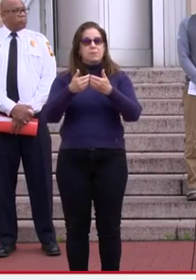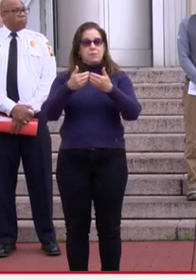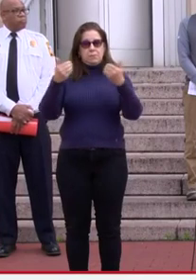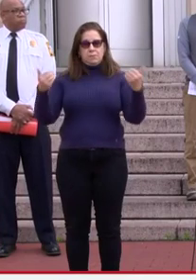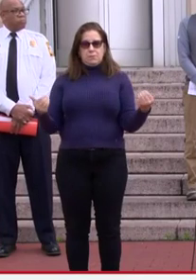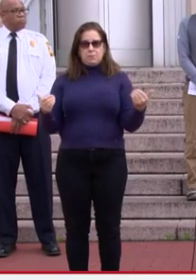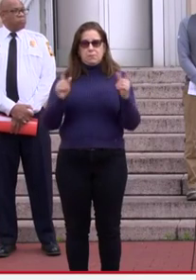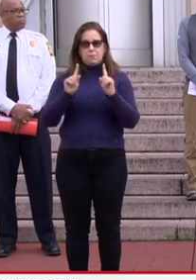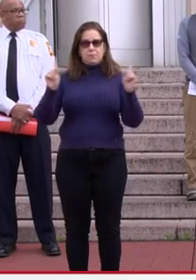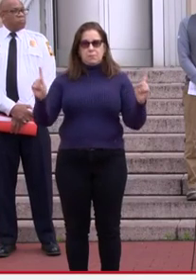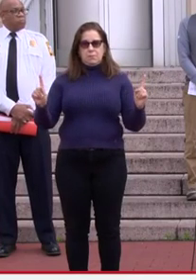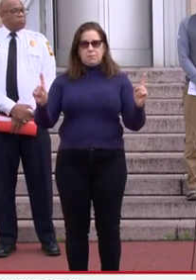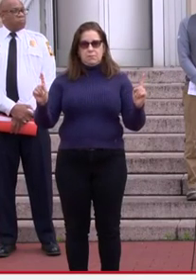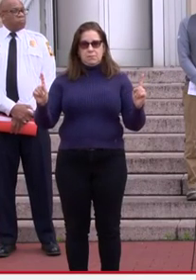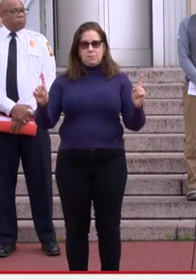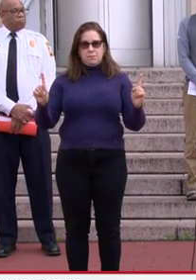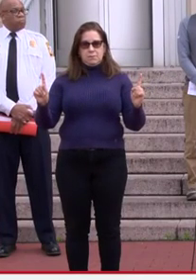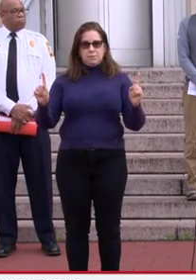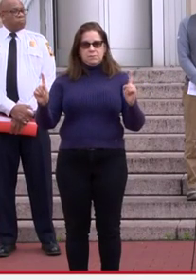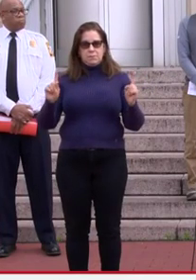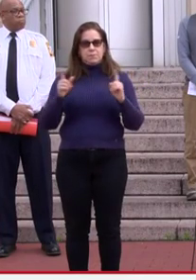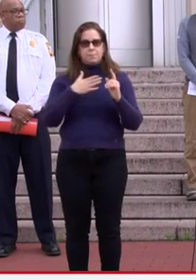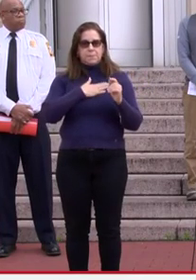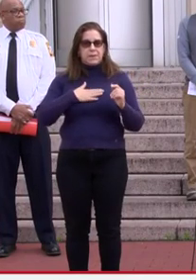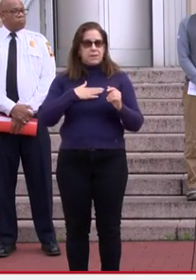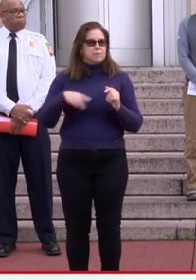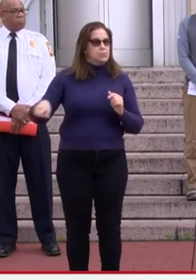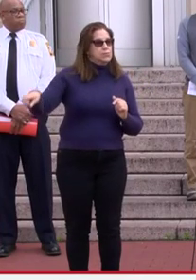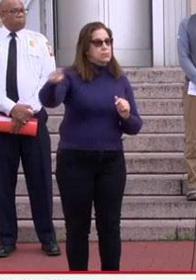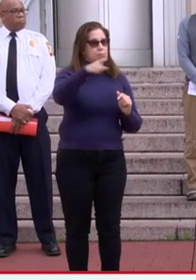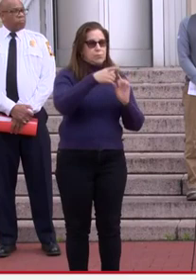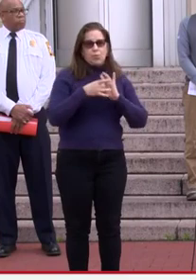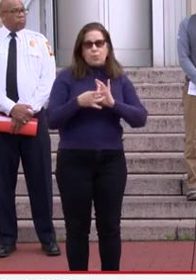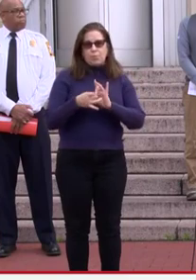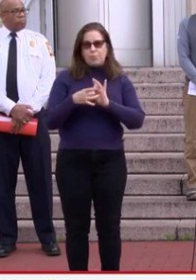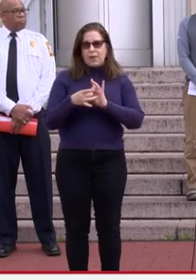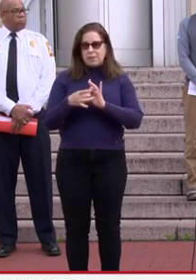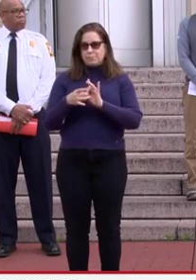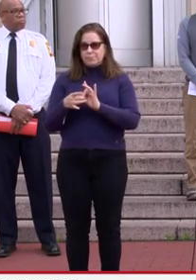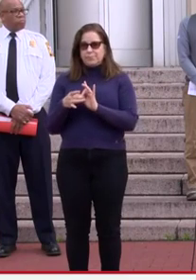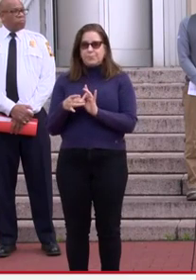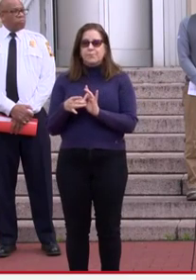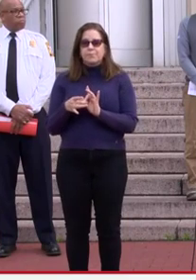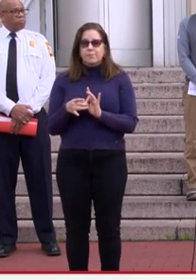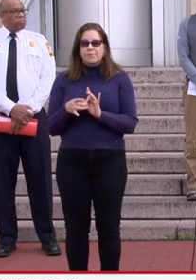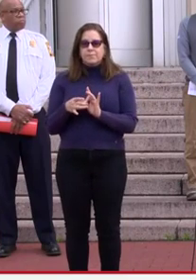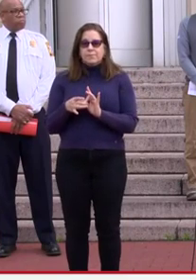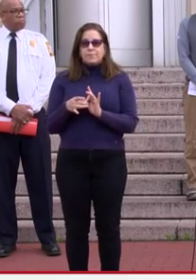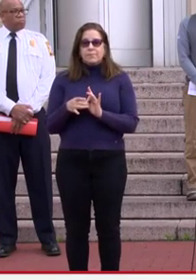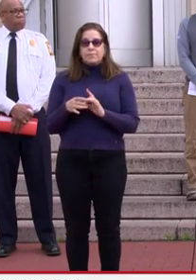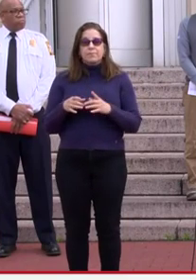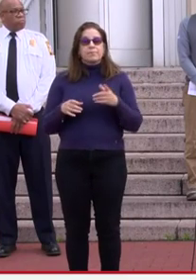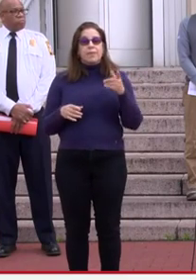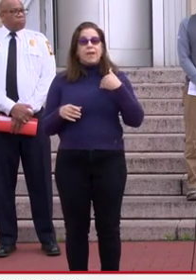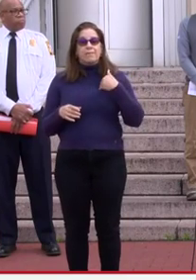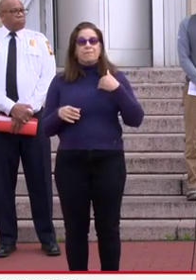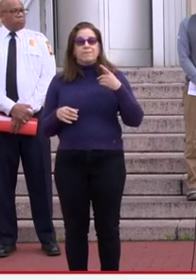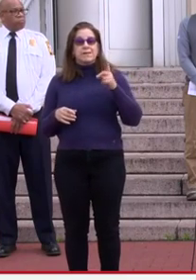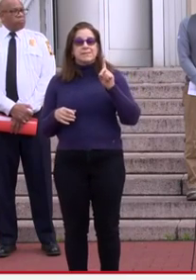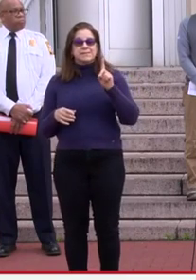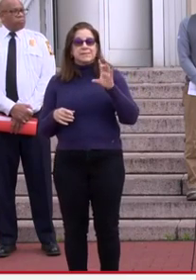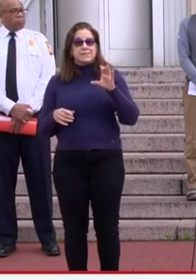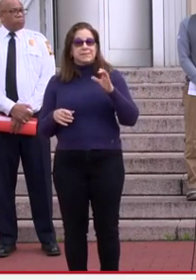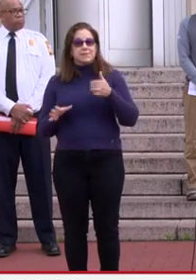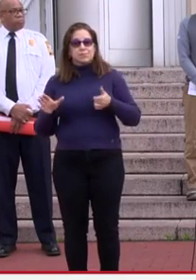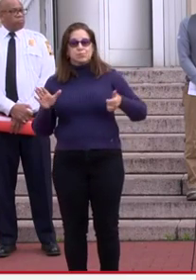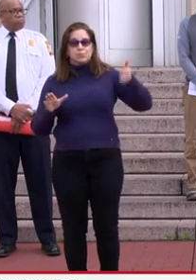cooperation during these interactions. You may have also heard that the DC Superior Court has restricted court operations. As a